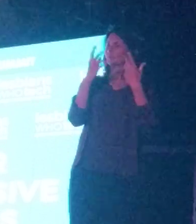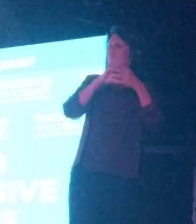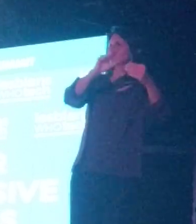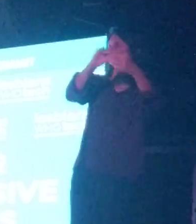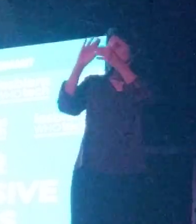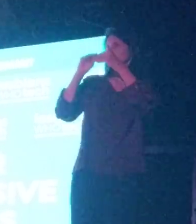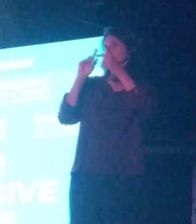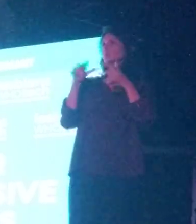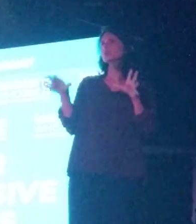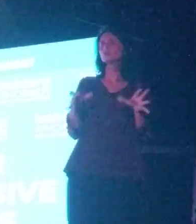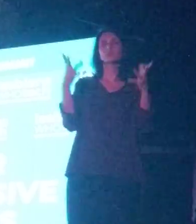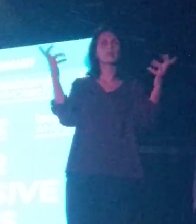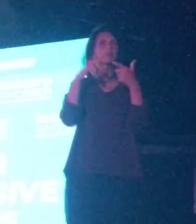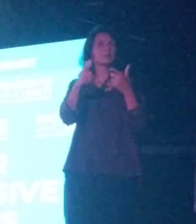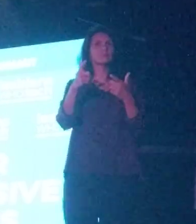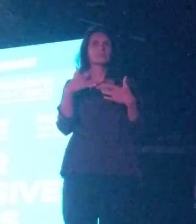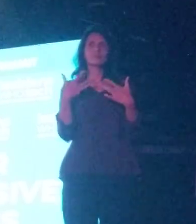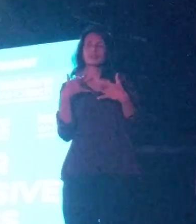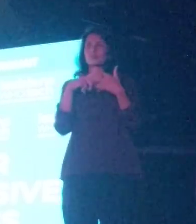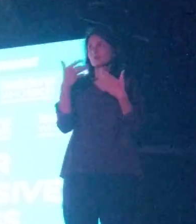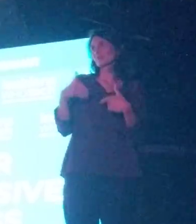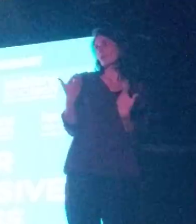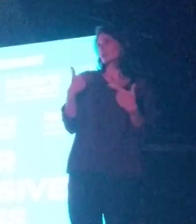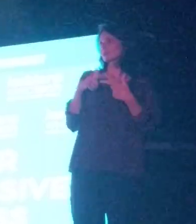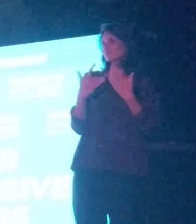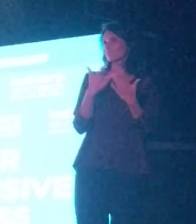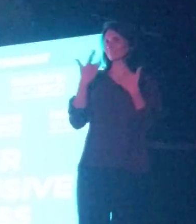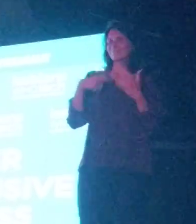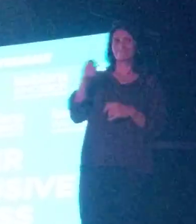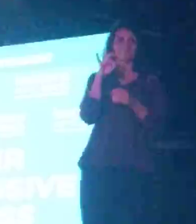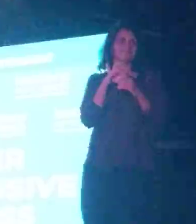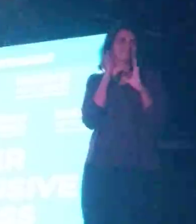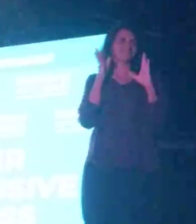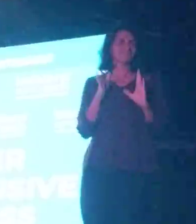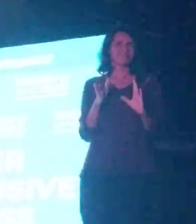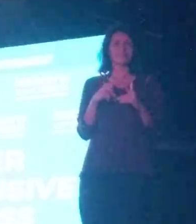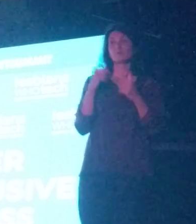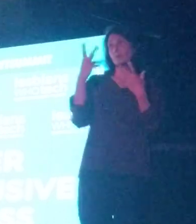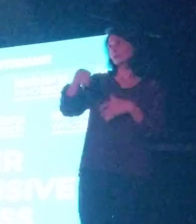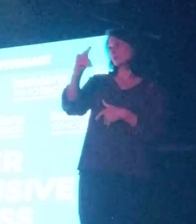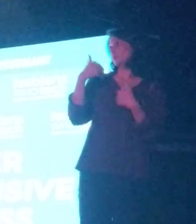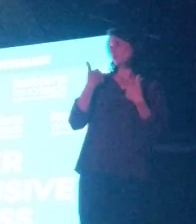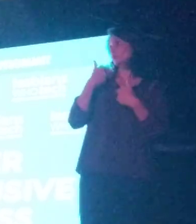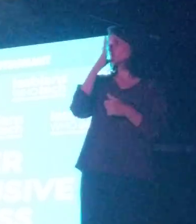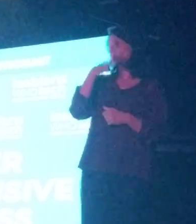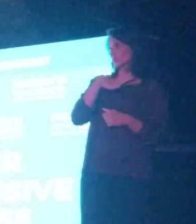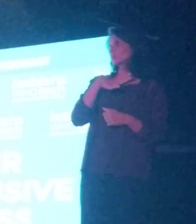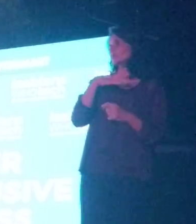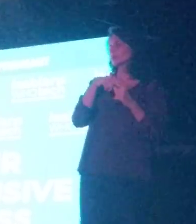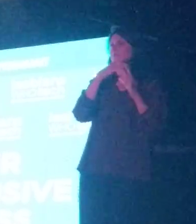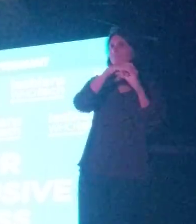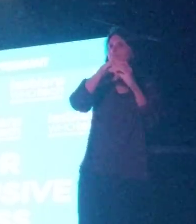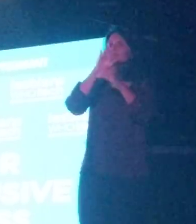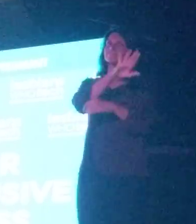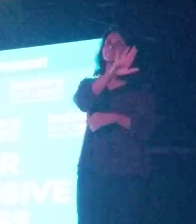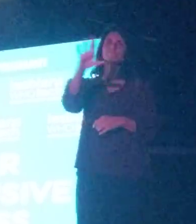young, exciting candidates, mostly young women, and I think we have so